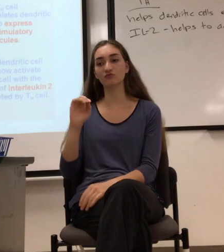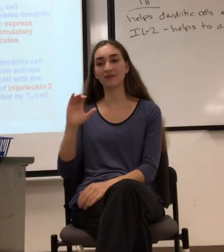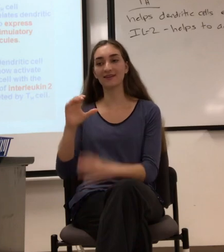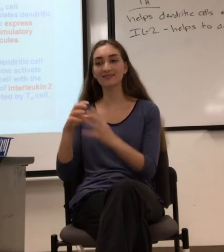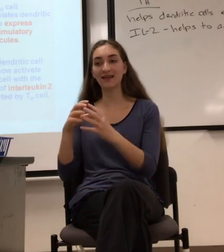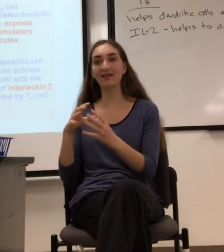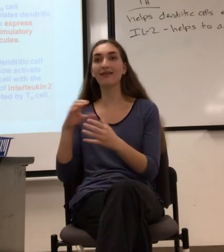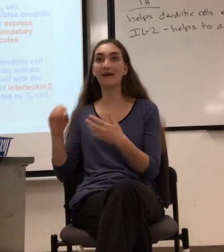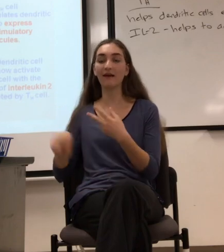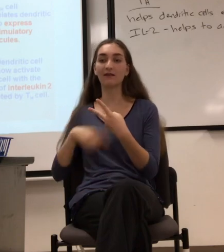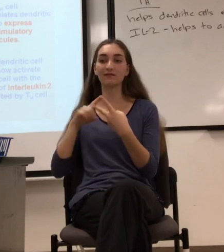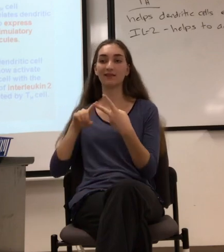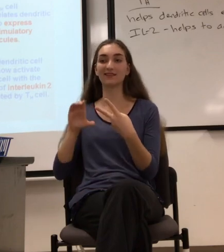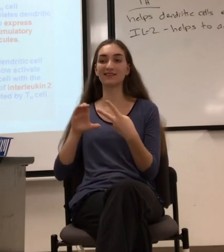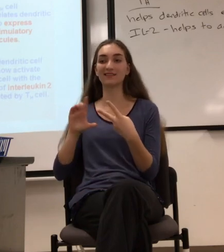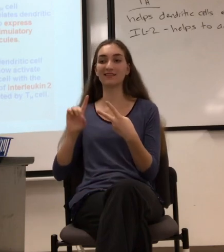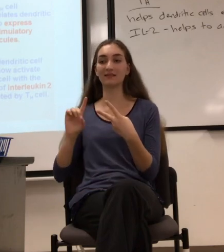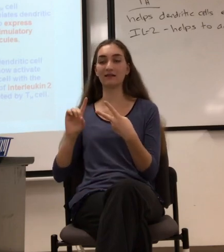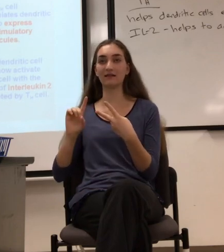also help